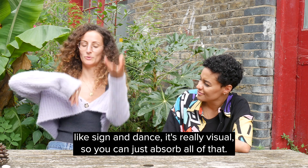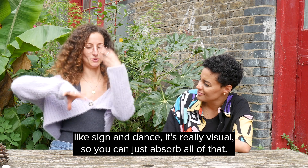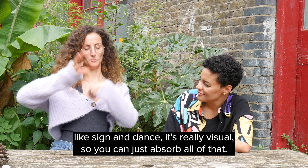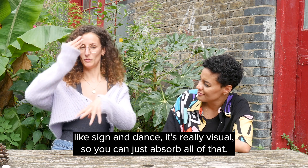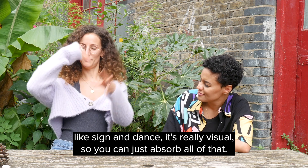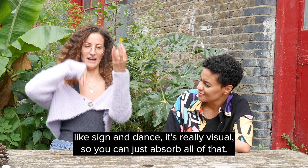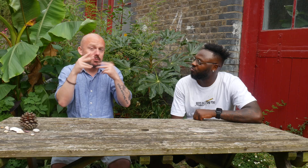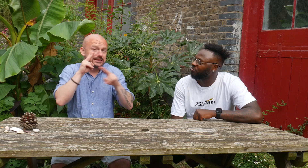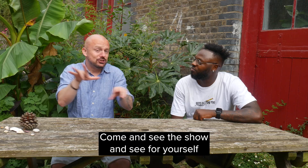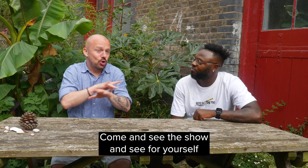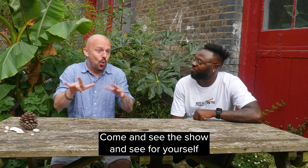absorb all of that. As it